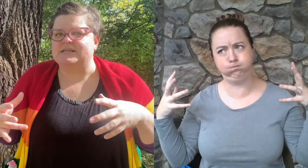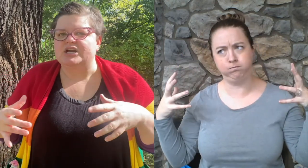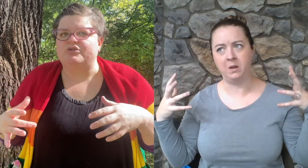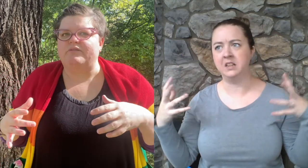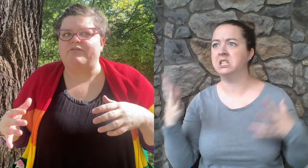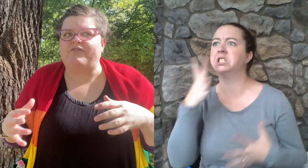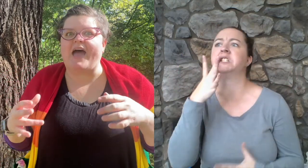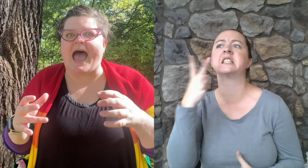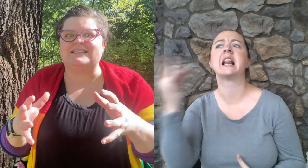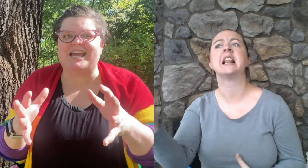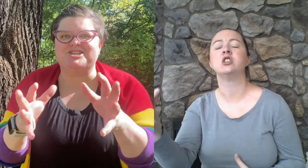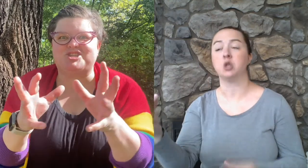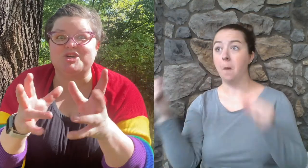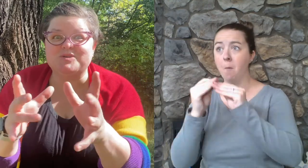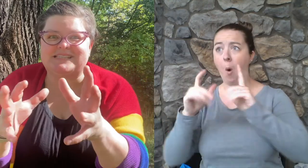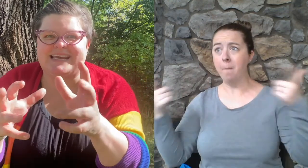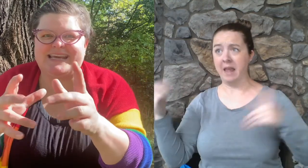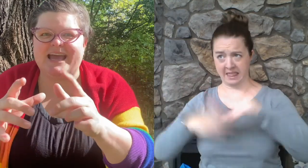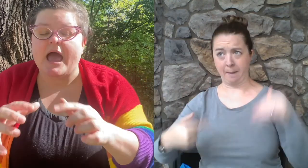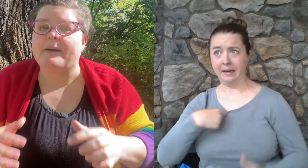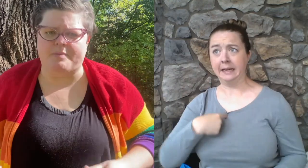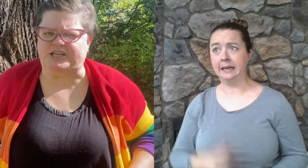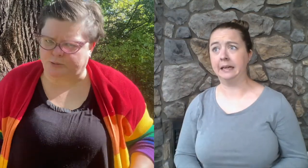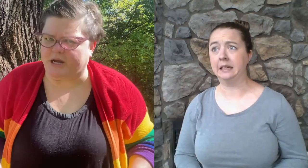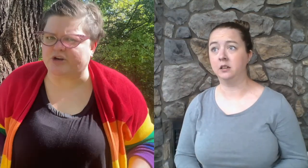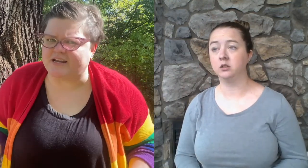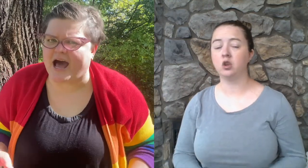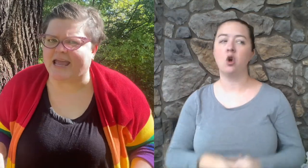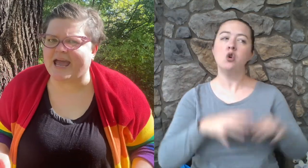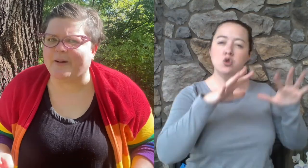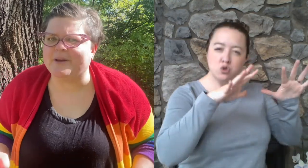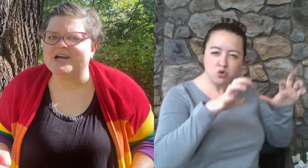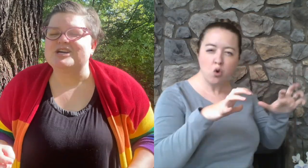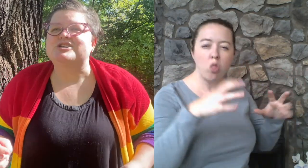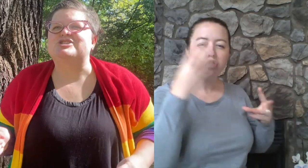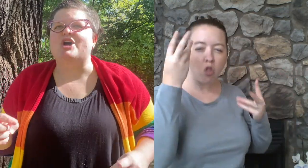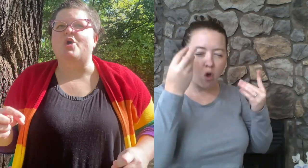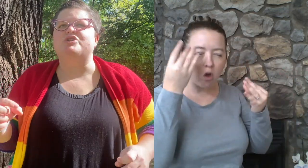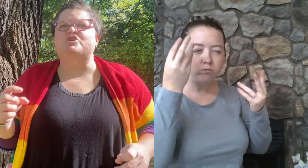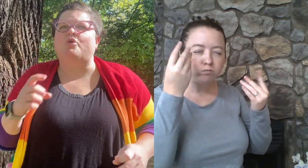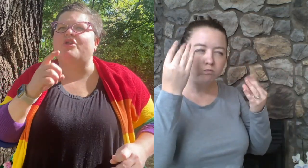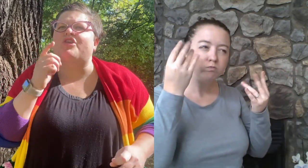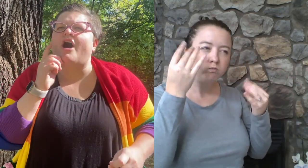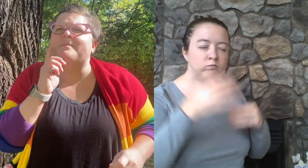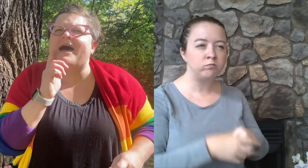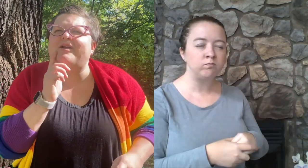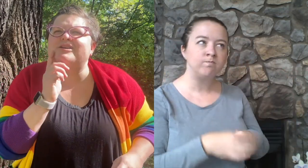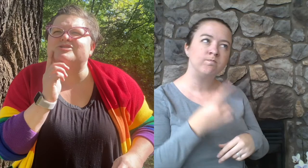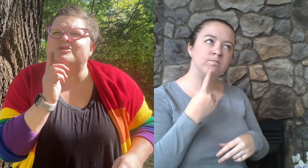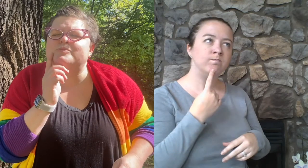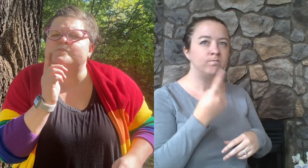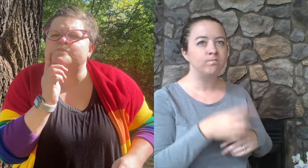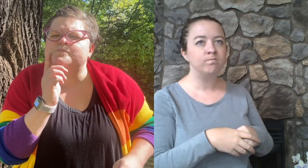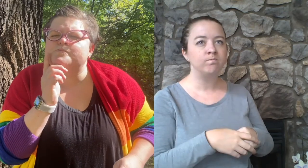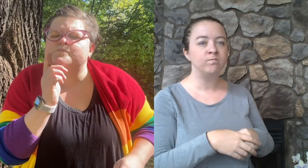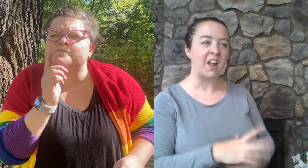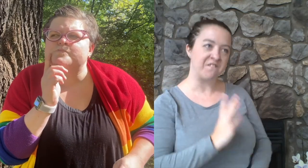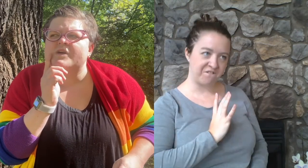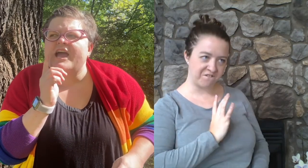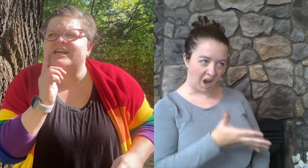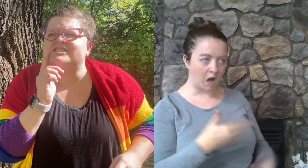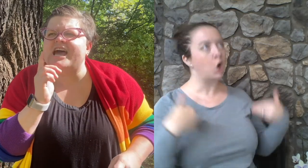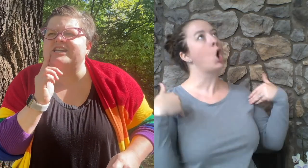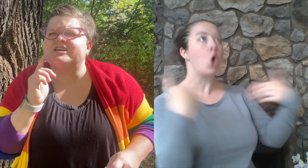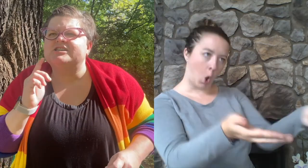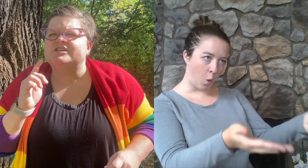and fat and juicy and much bigger than I am. So the troll thought about it